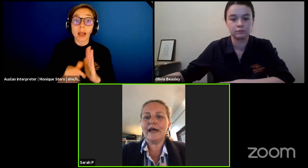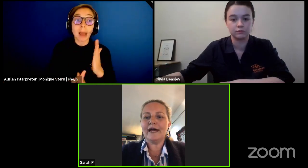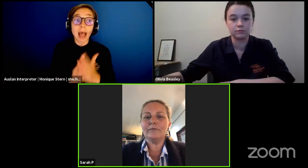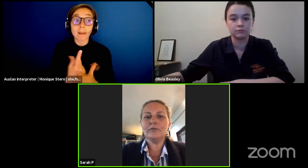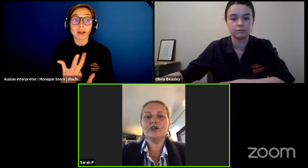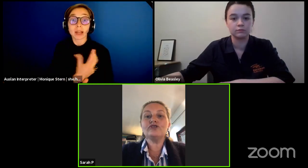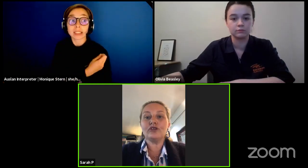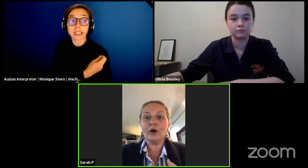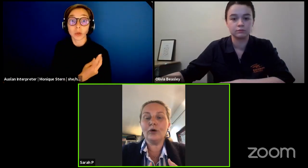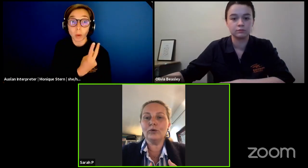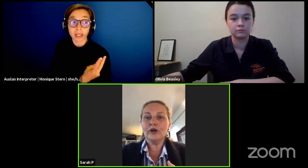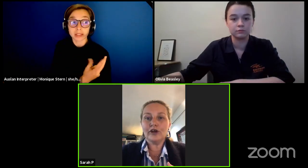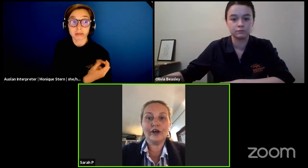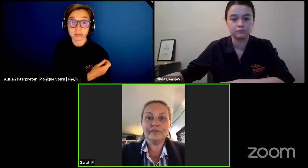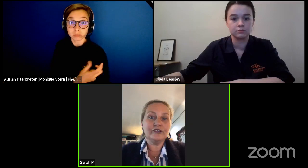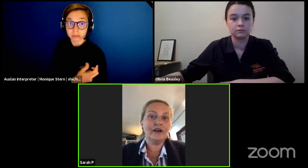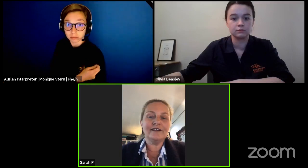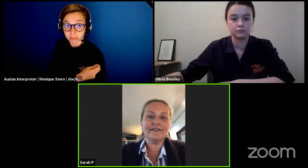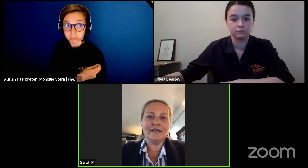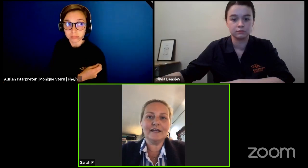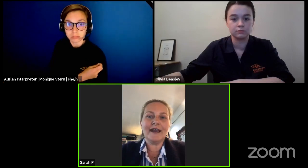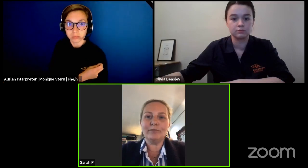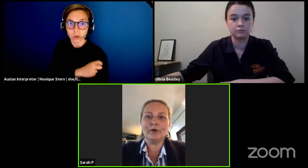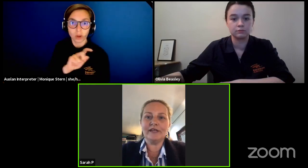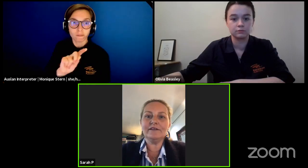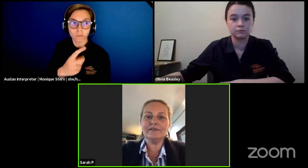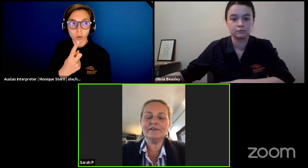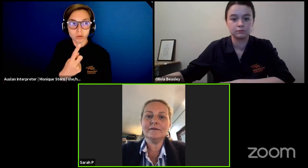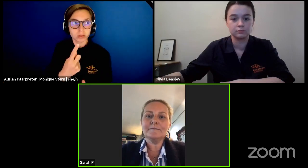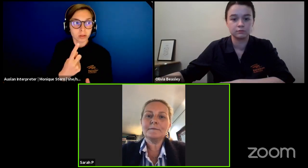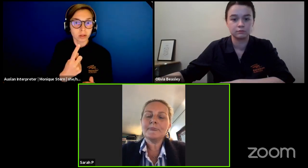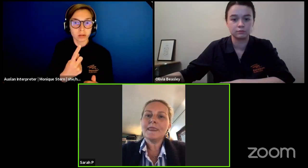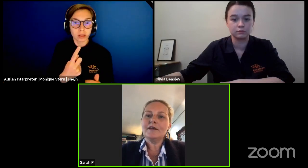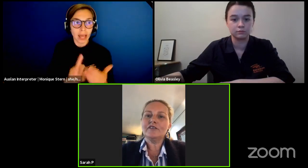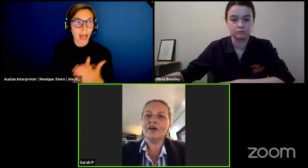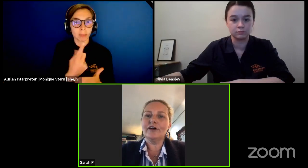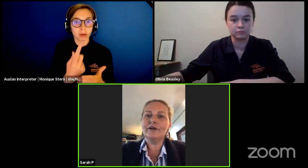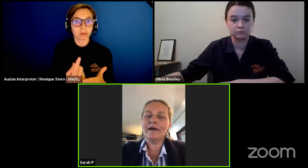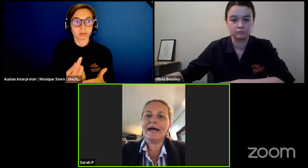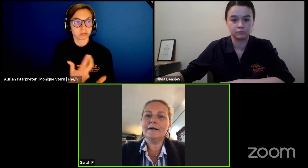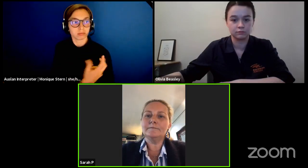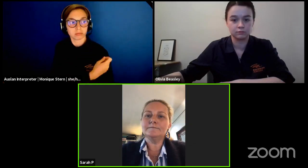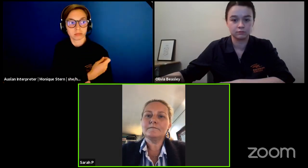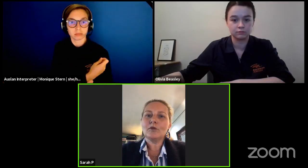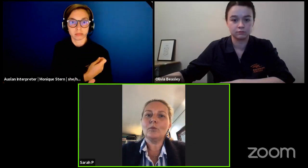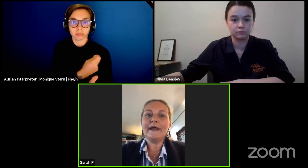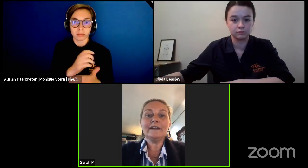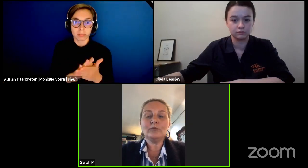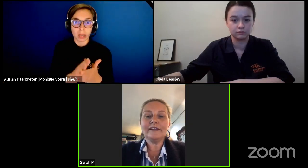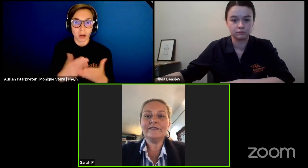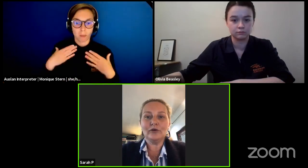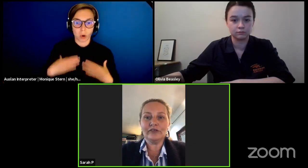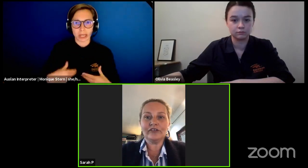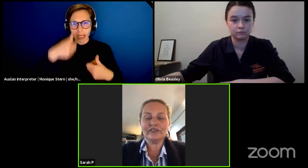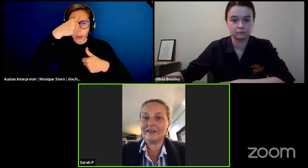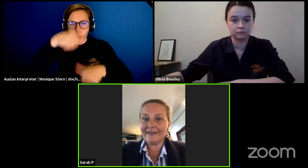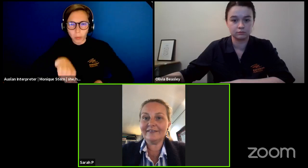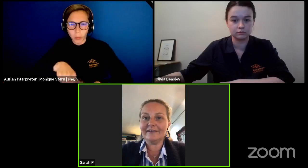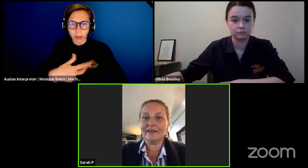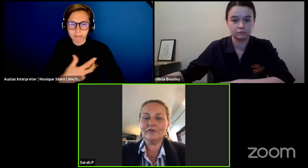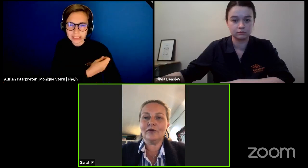to control COVID-19 in our bodies. So when we did all